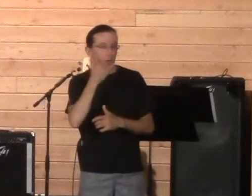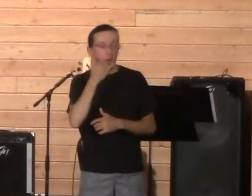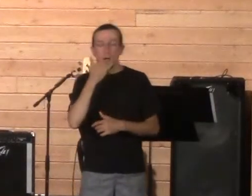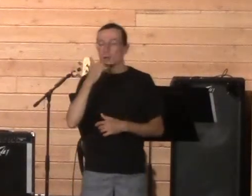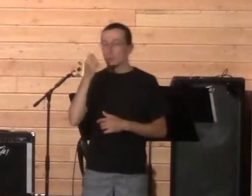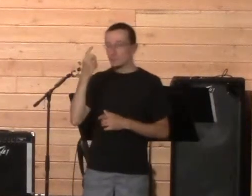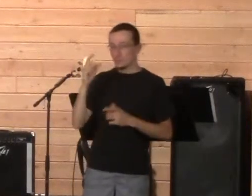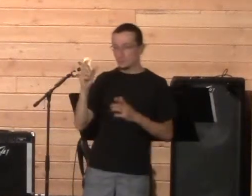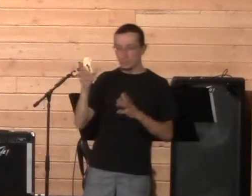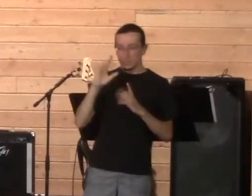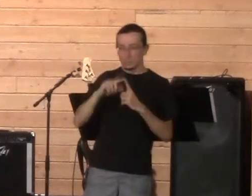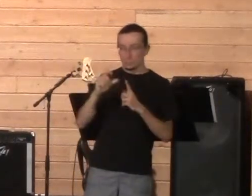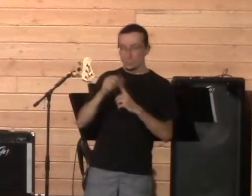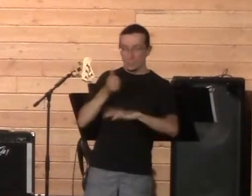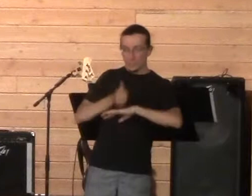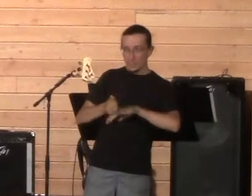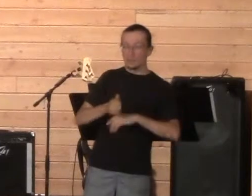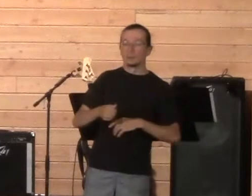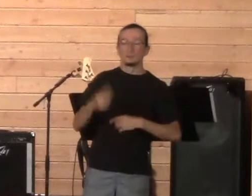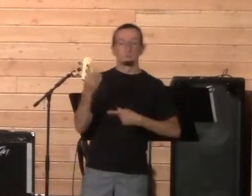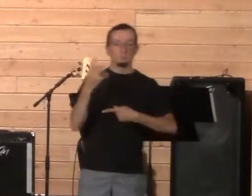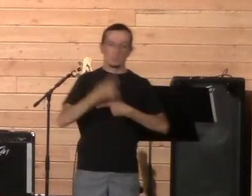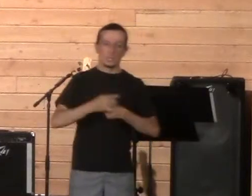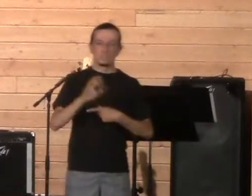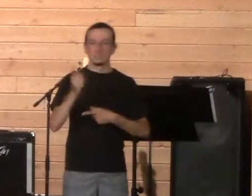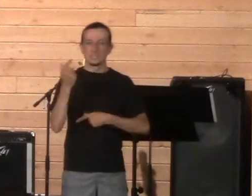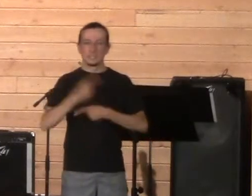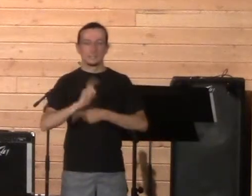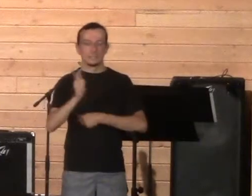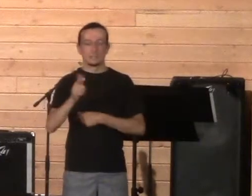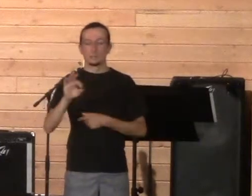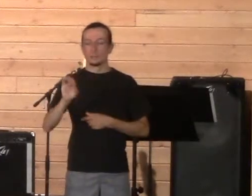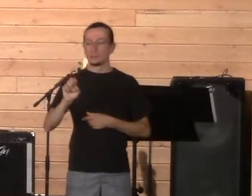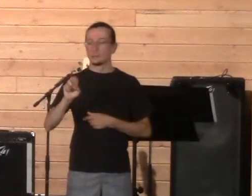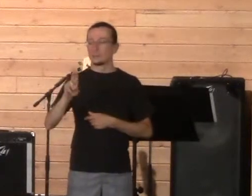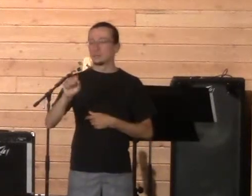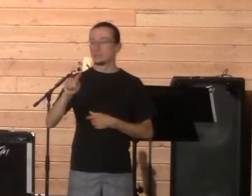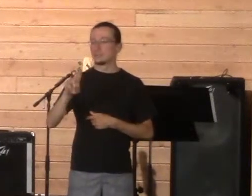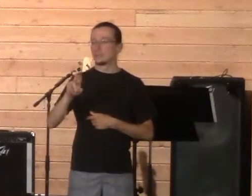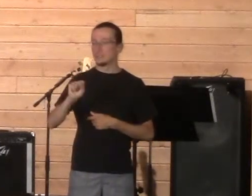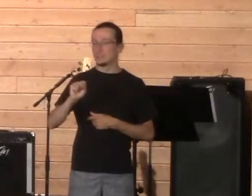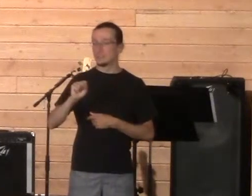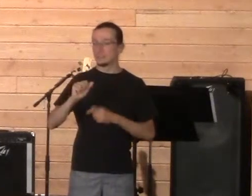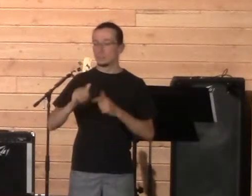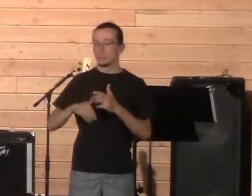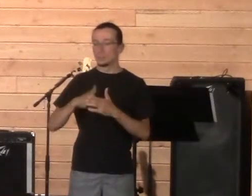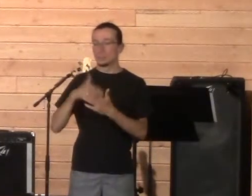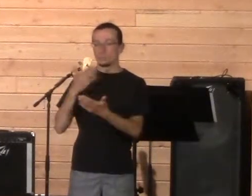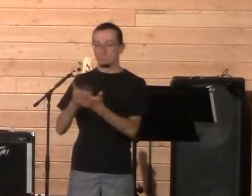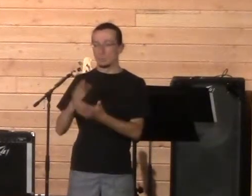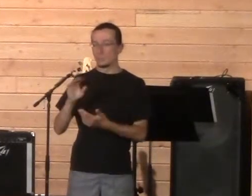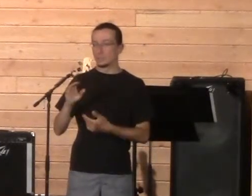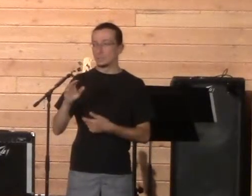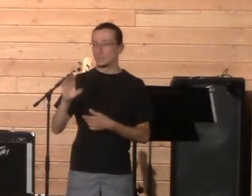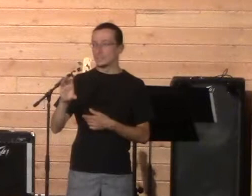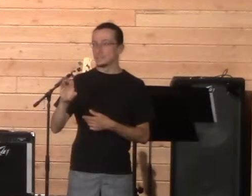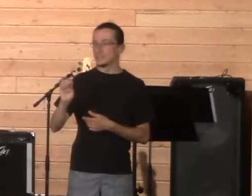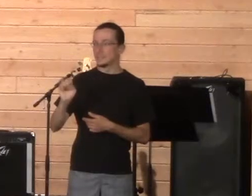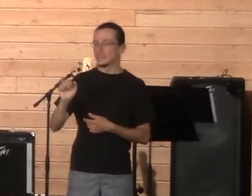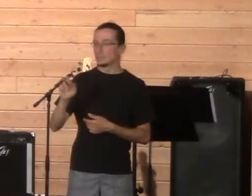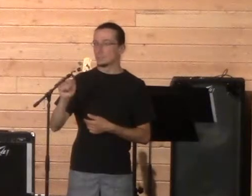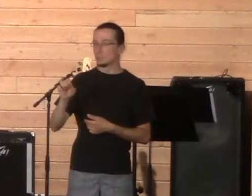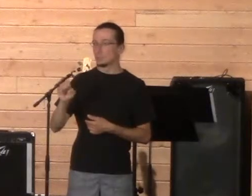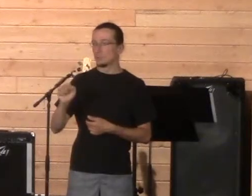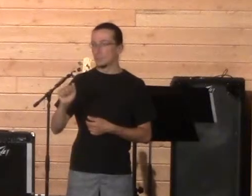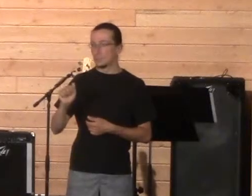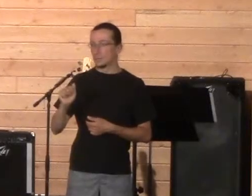here. About 8 or 10 days later, Festus returned to Caesarea. The next morning, they took their place in